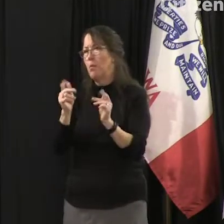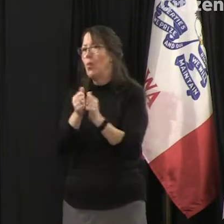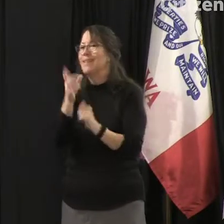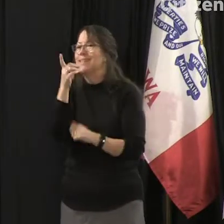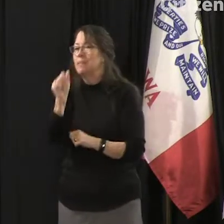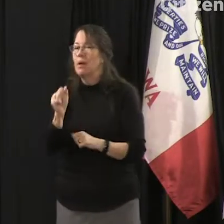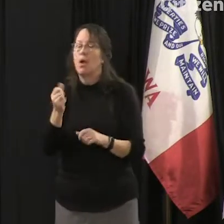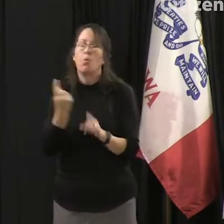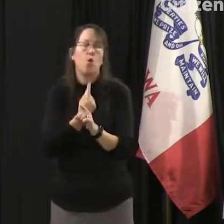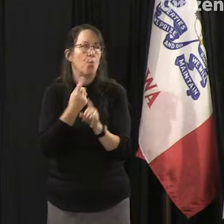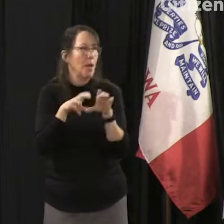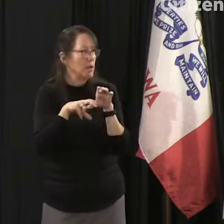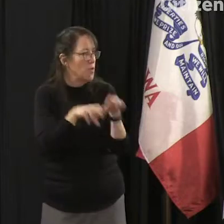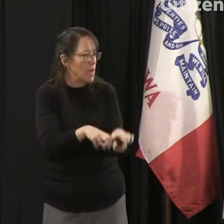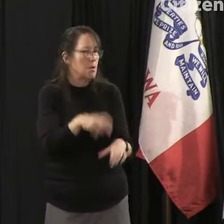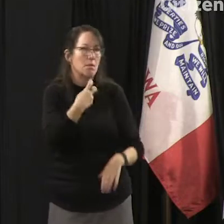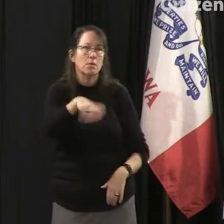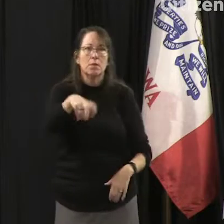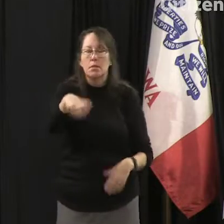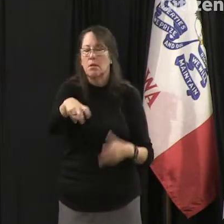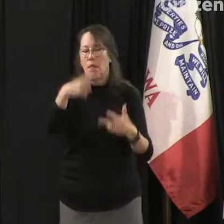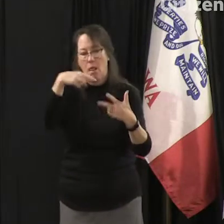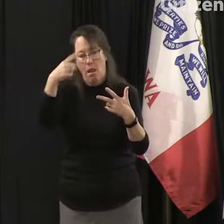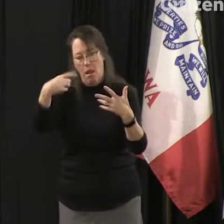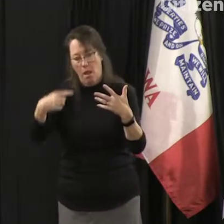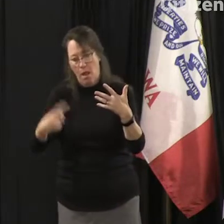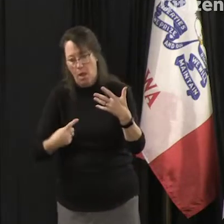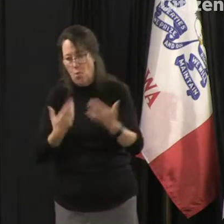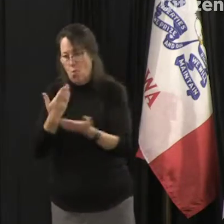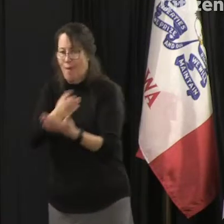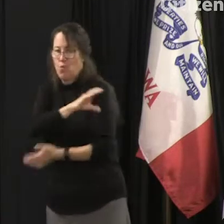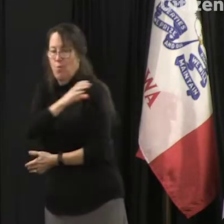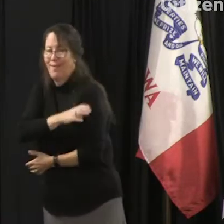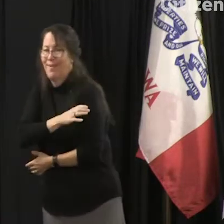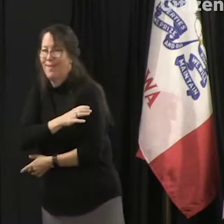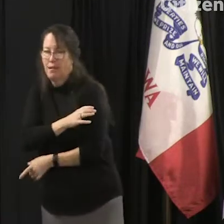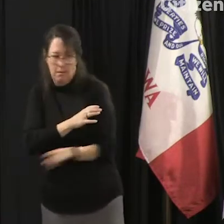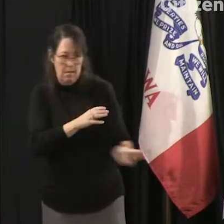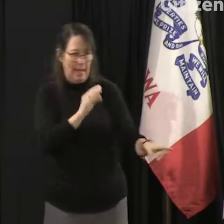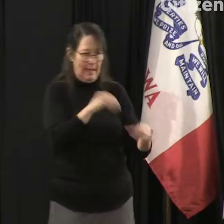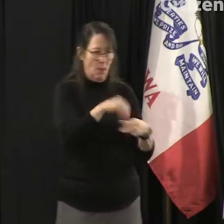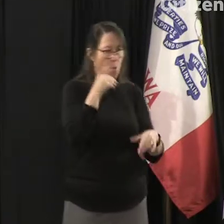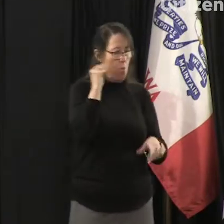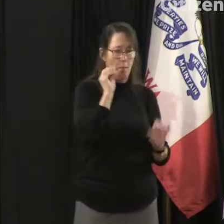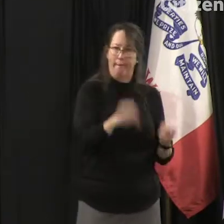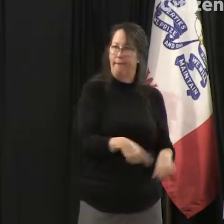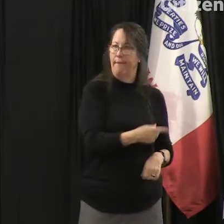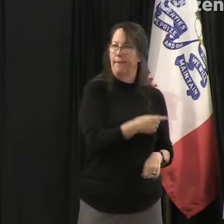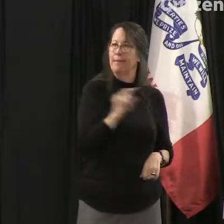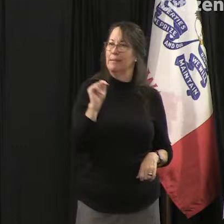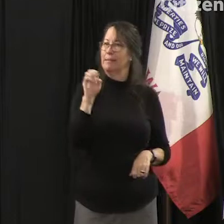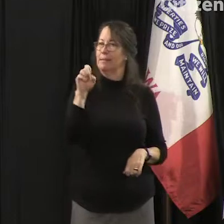trying to find the right bus and the right transportation or something to go to the clinic. So to me, telehealth is not only